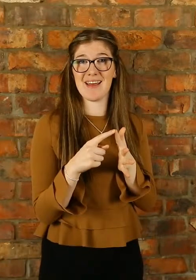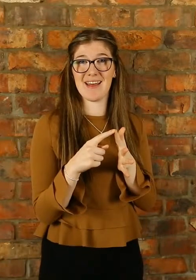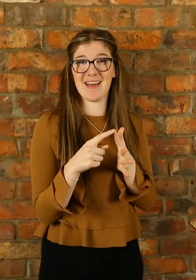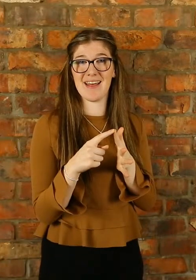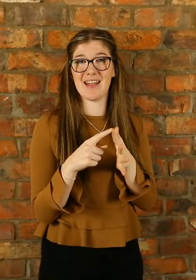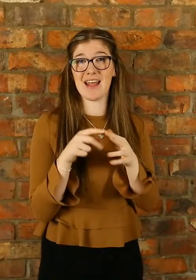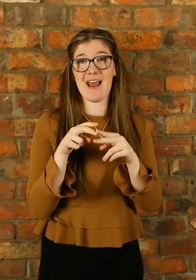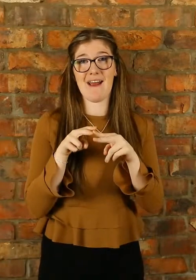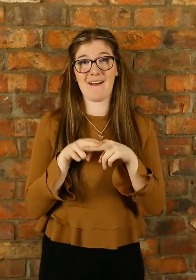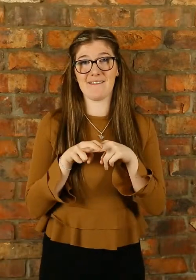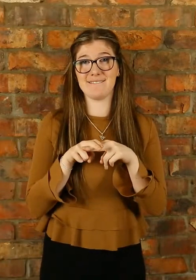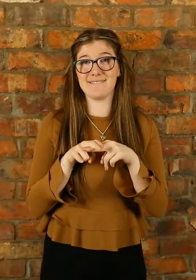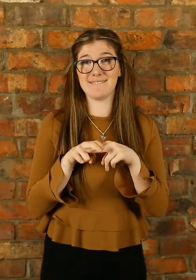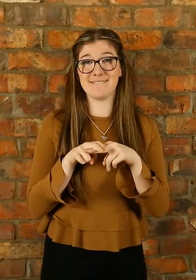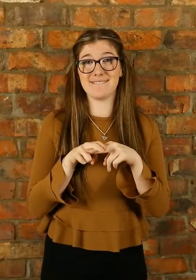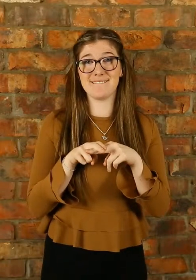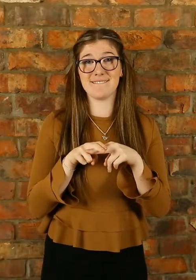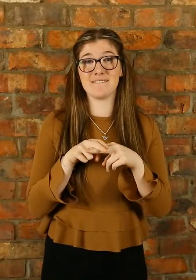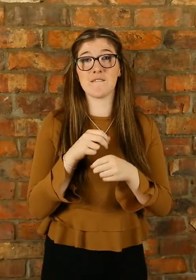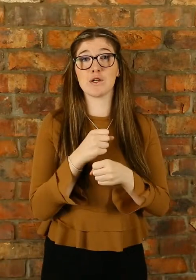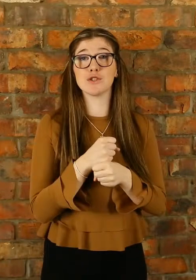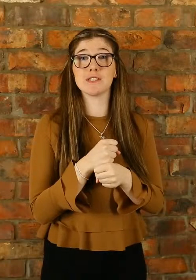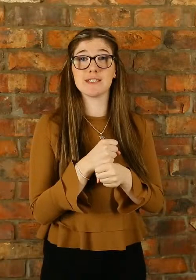E, F, G,